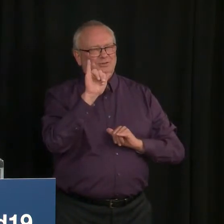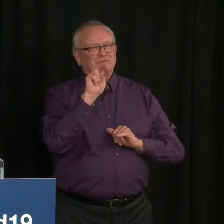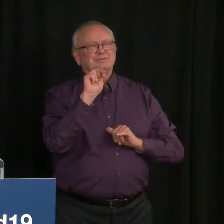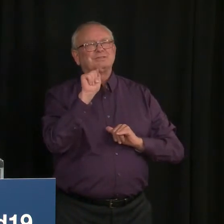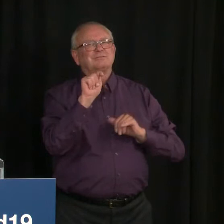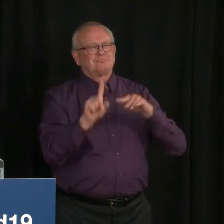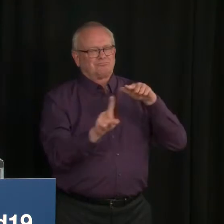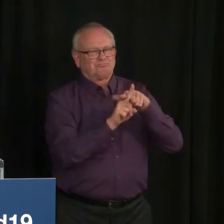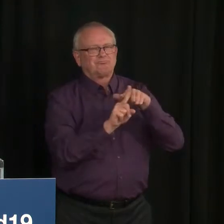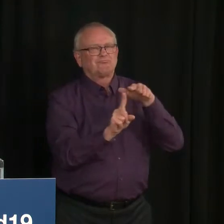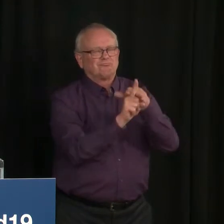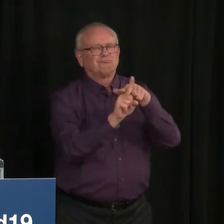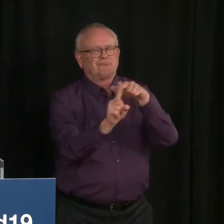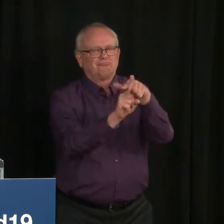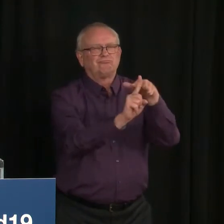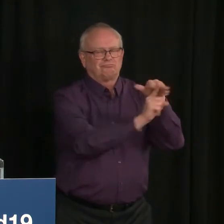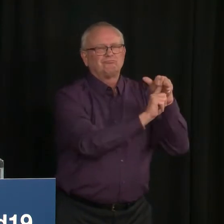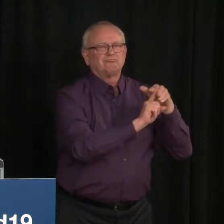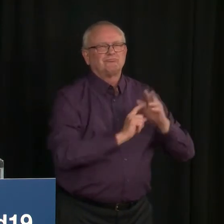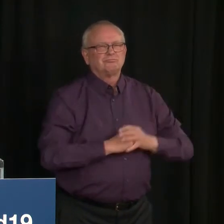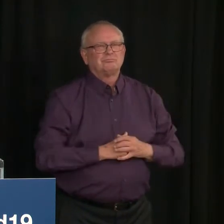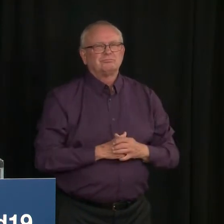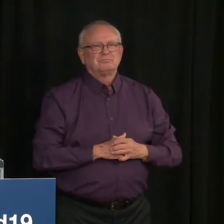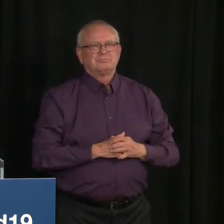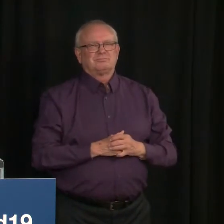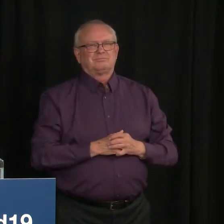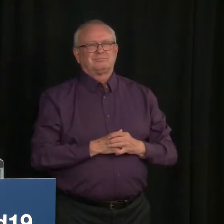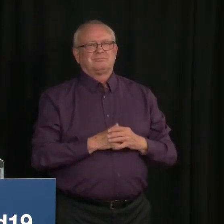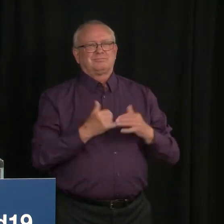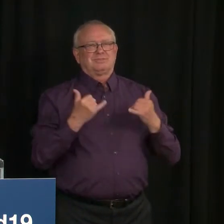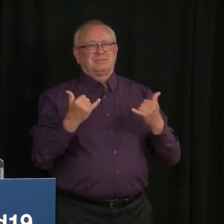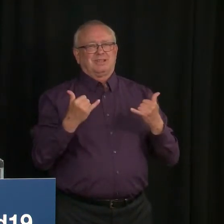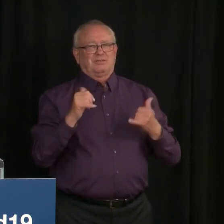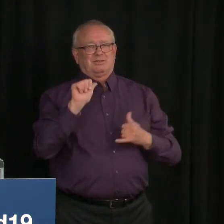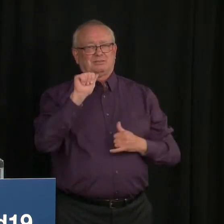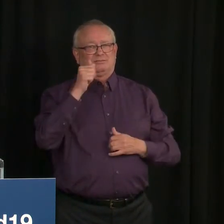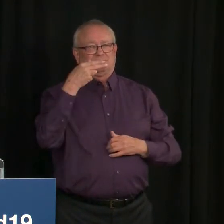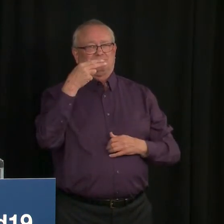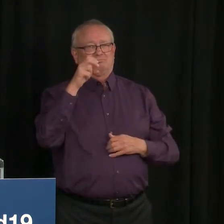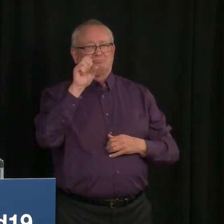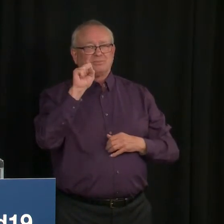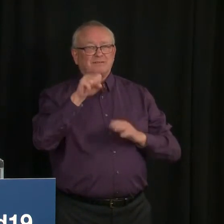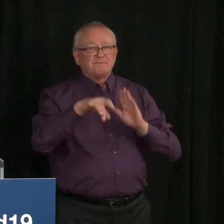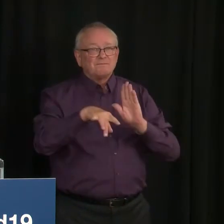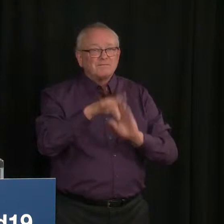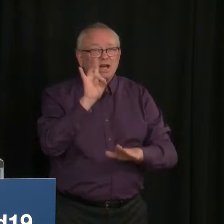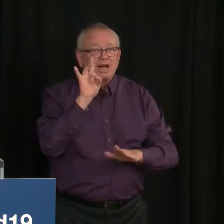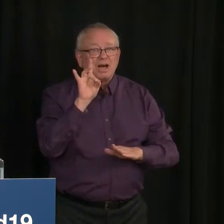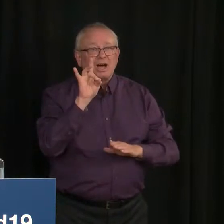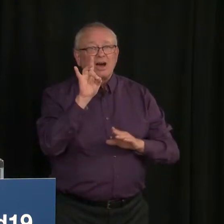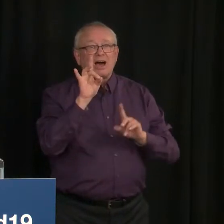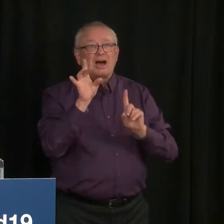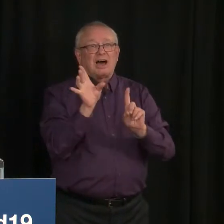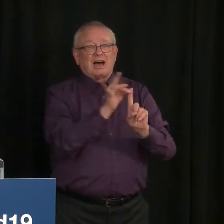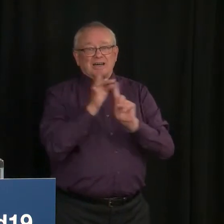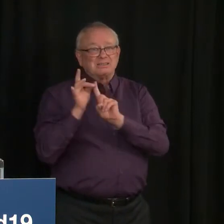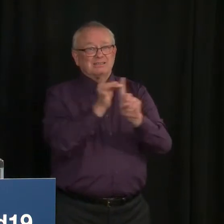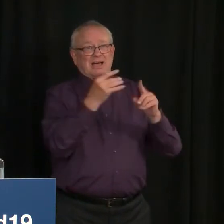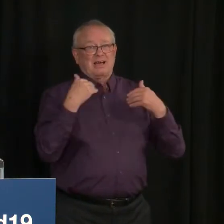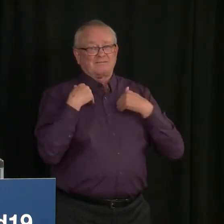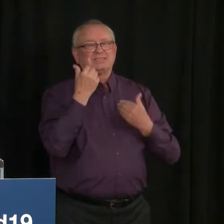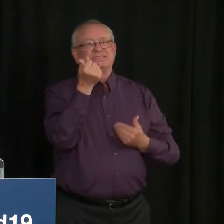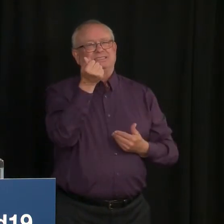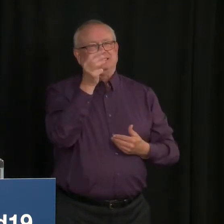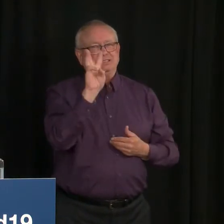AHS has identified 16 cases of this particular variant in patients on 2 units at the Foothills Medical